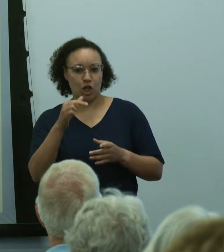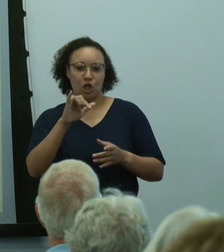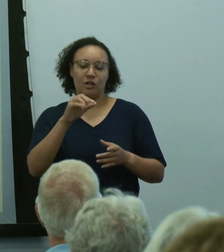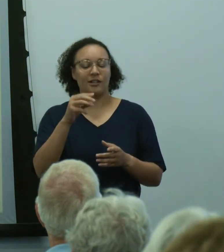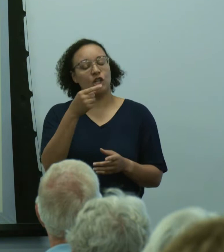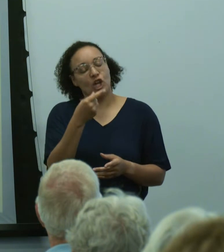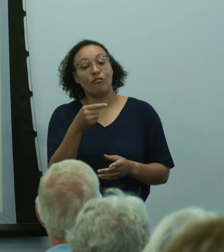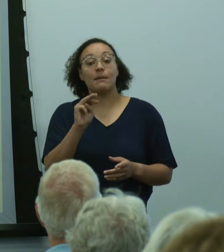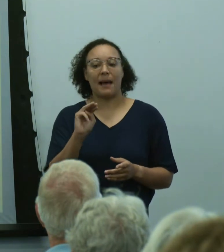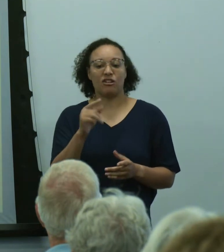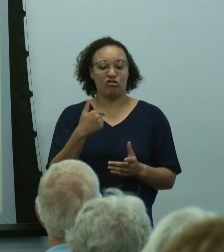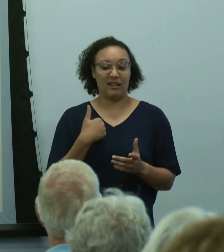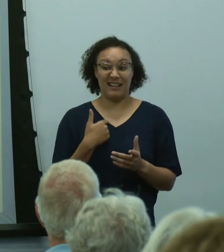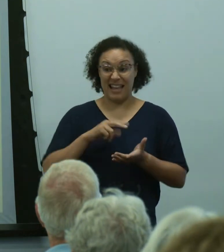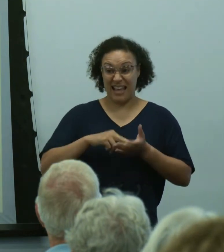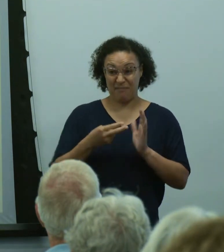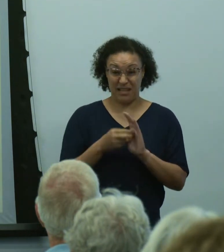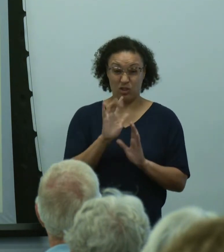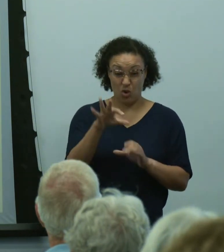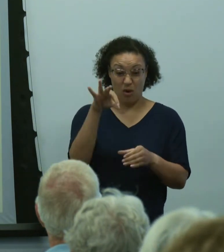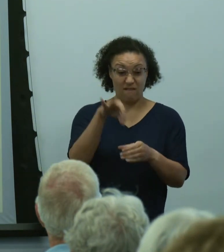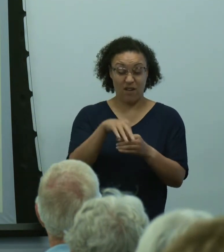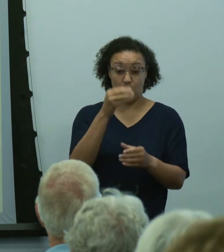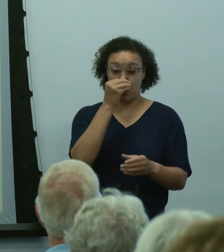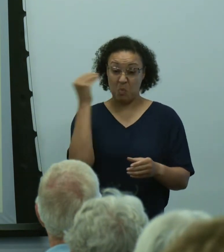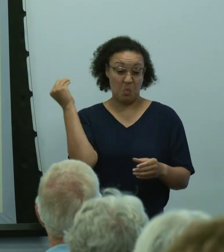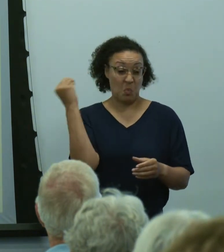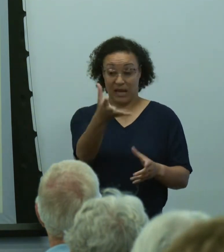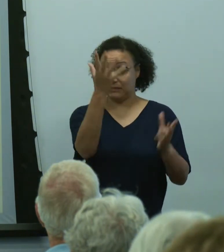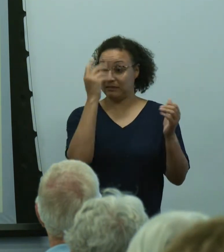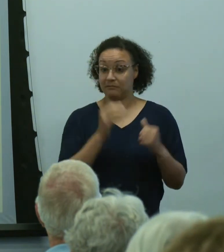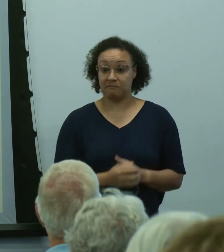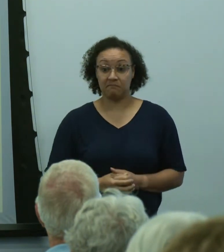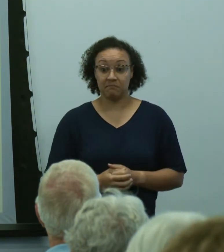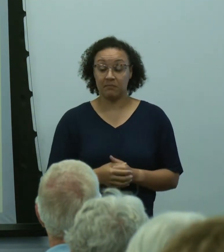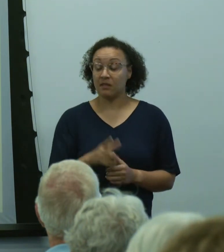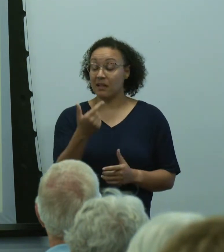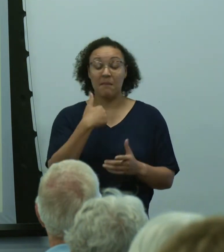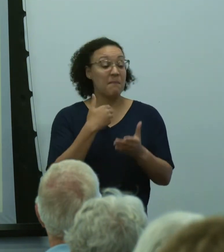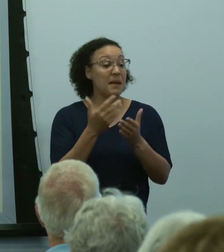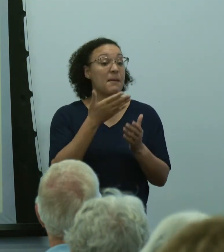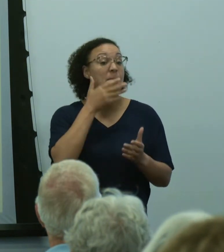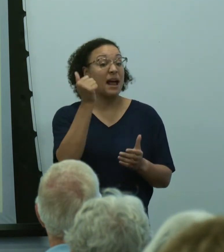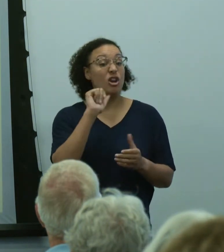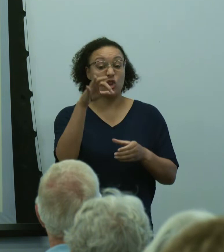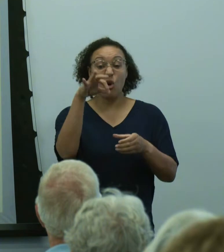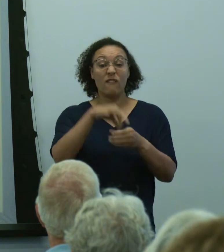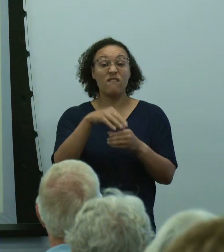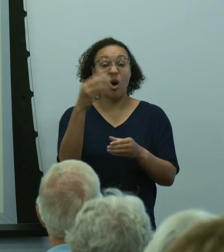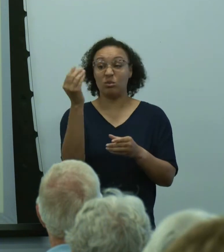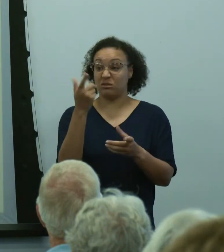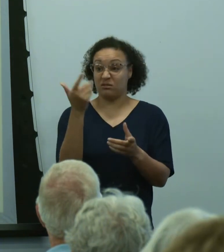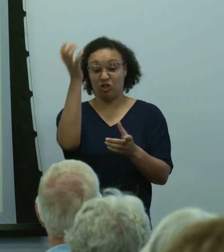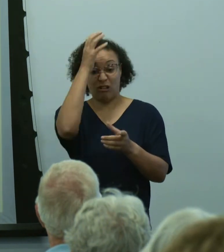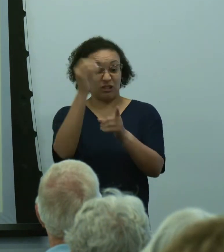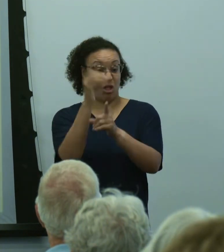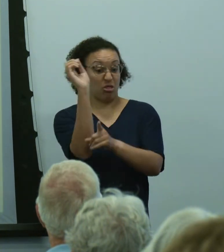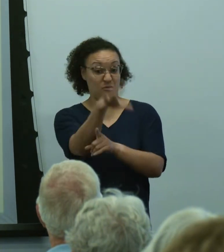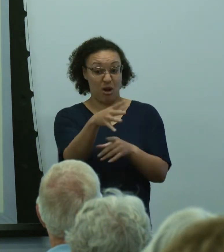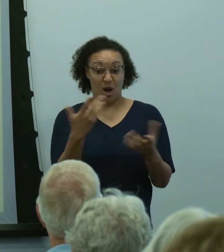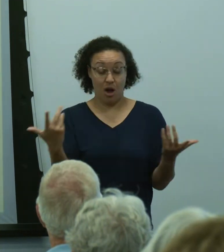and throw it in the trash. That's how much worth it's going to be in gerrymandered districts. It's not going to make a difference in the